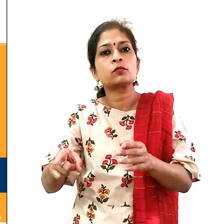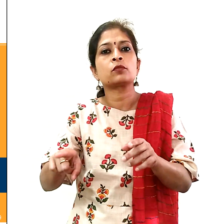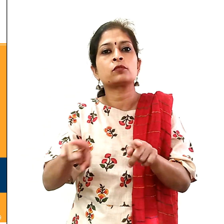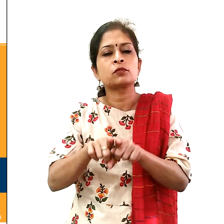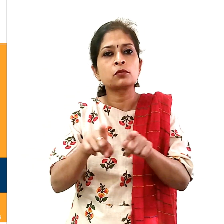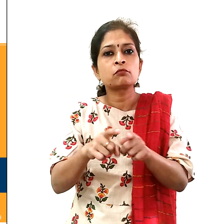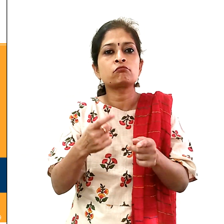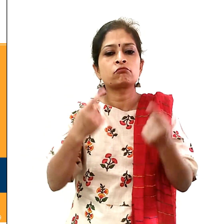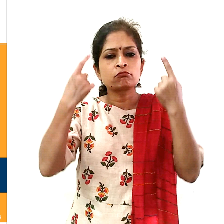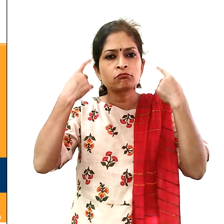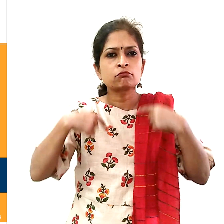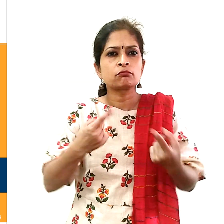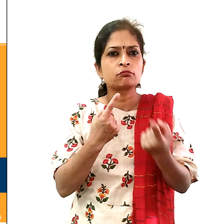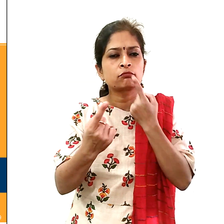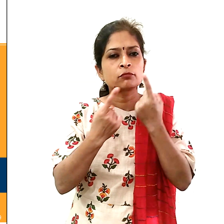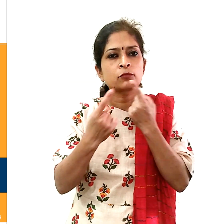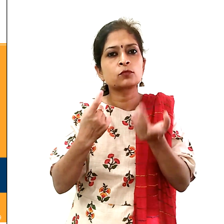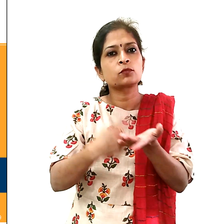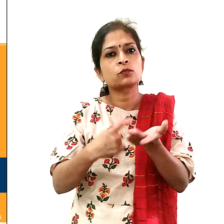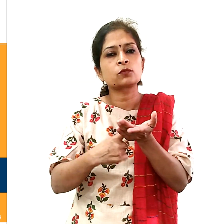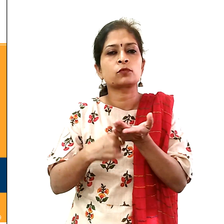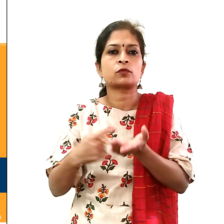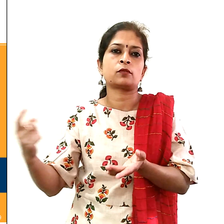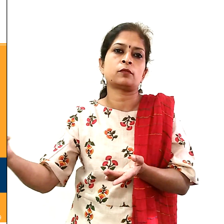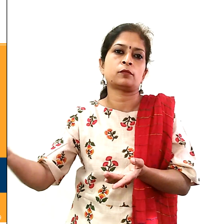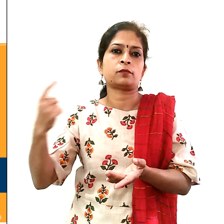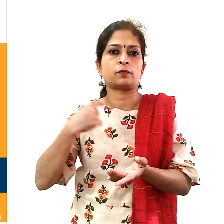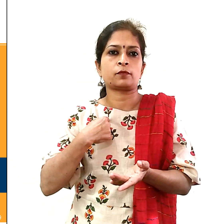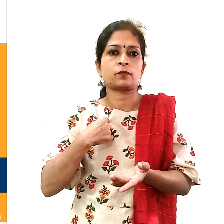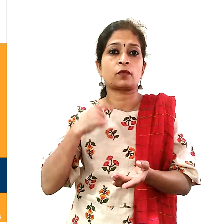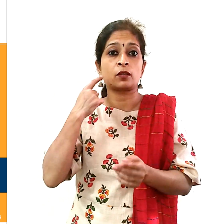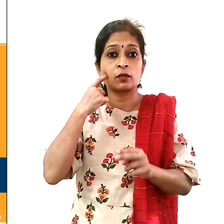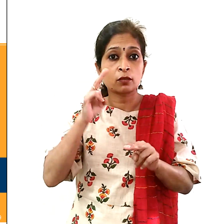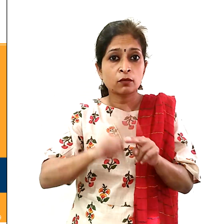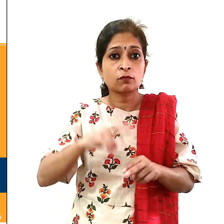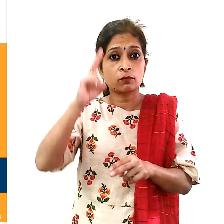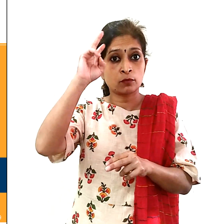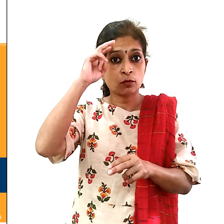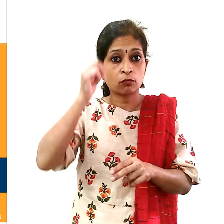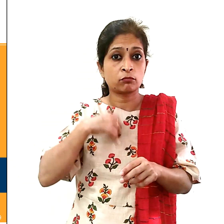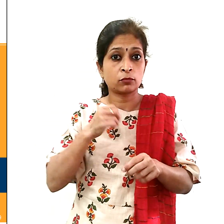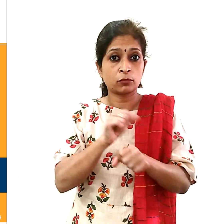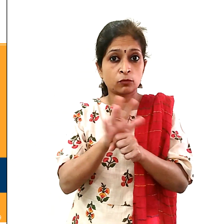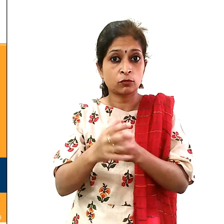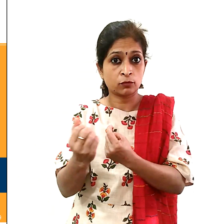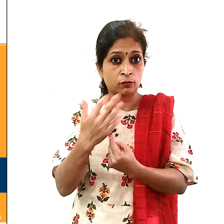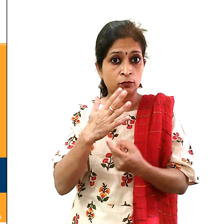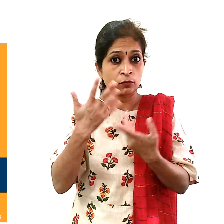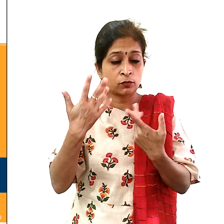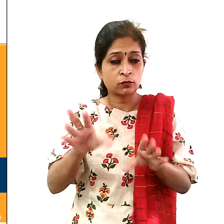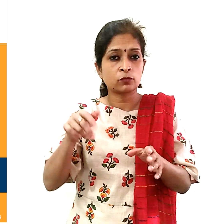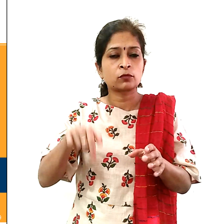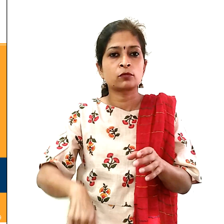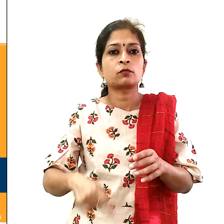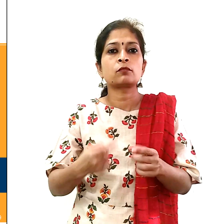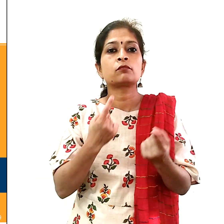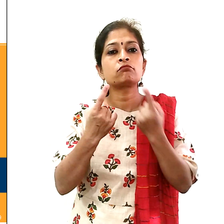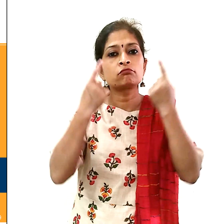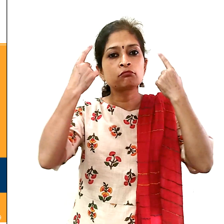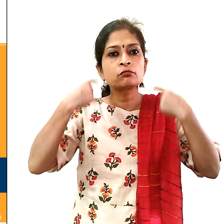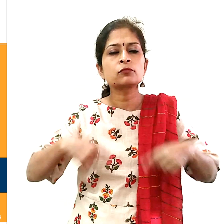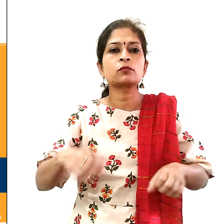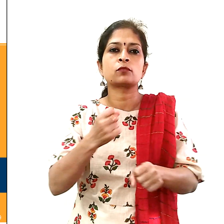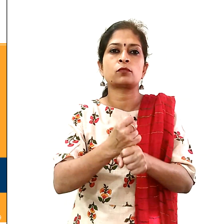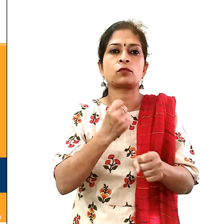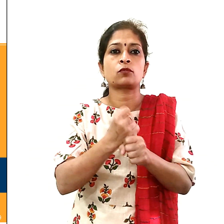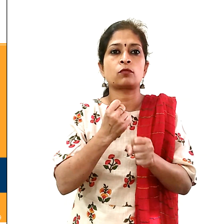contact you with the testing protocols of COVID-19. If you qualify as a case for testing as per the protocol, you will be